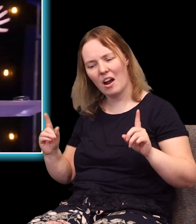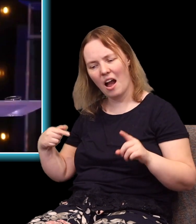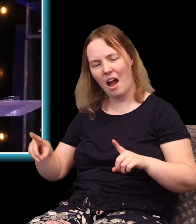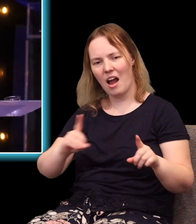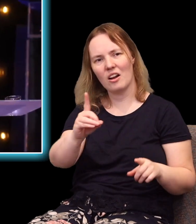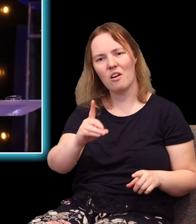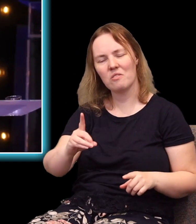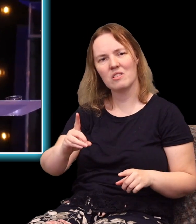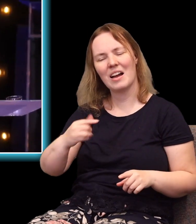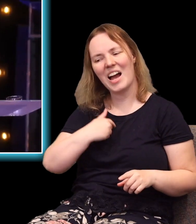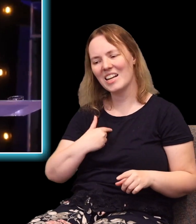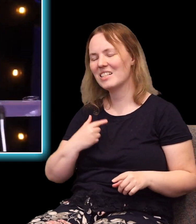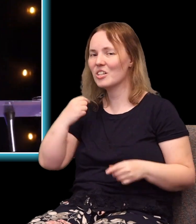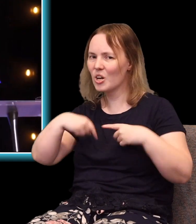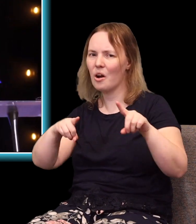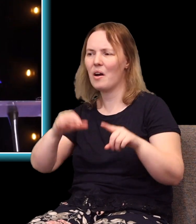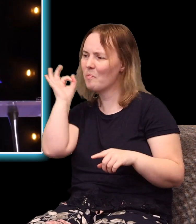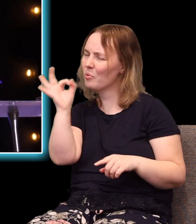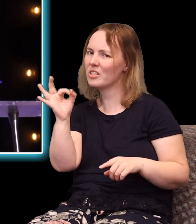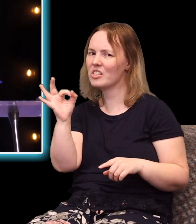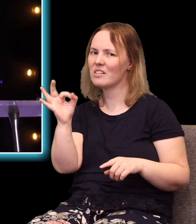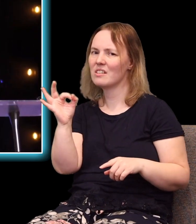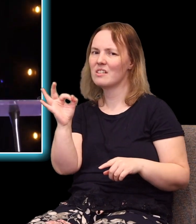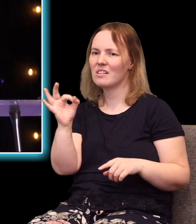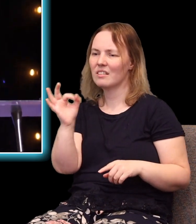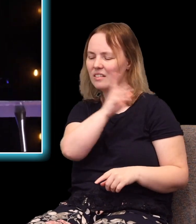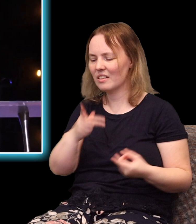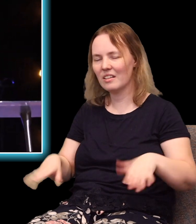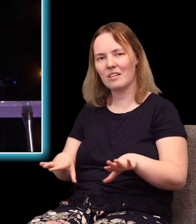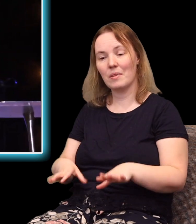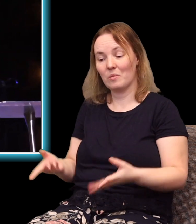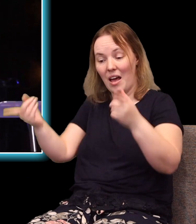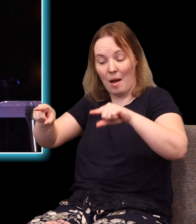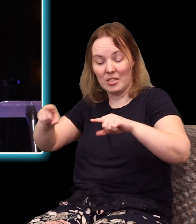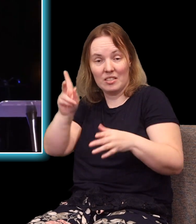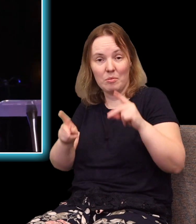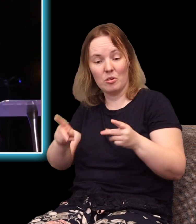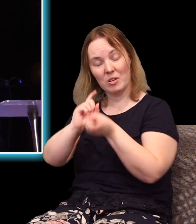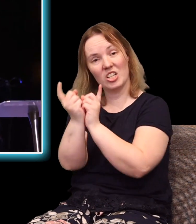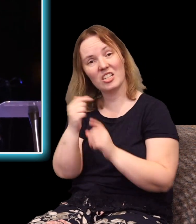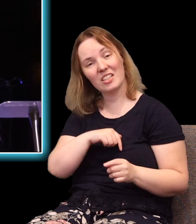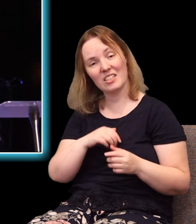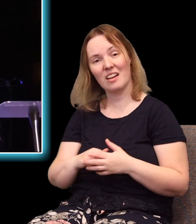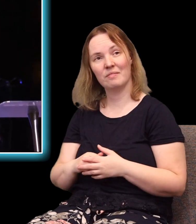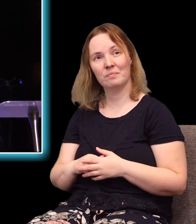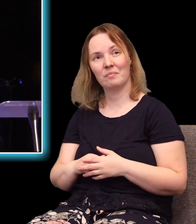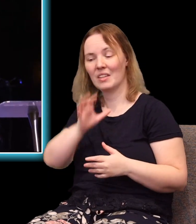I go, Jesus said, go and preach the kingdom. You see, that happens to people who are being changed on the